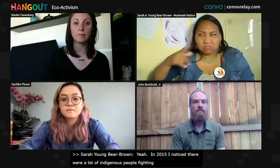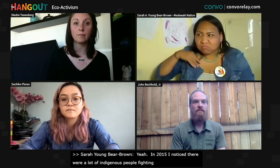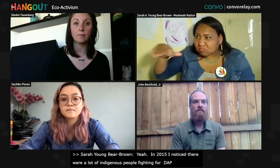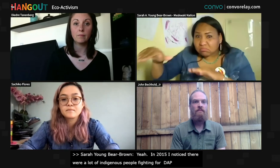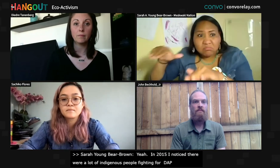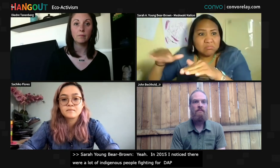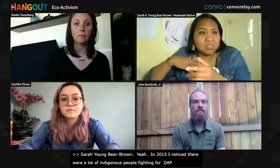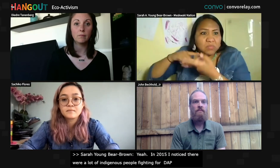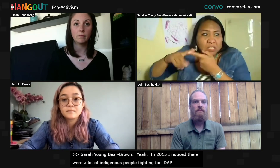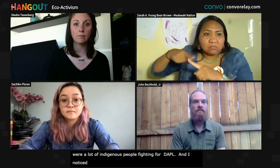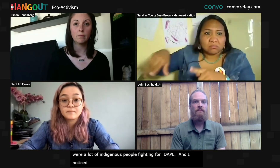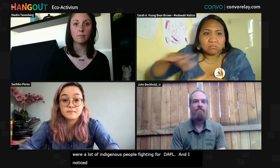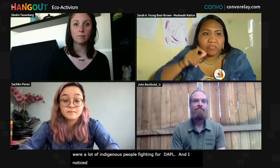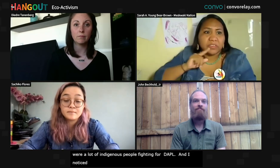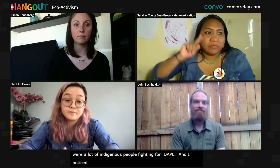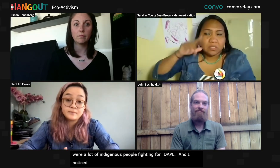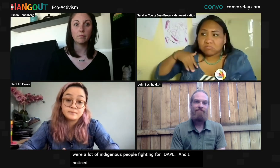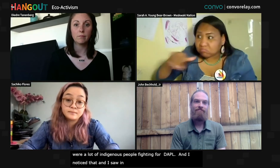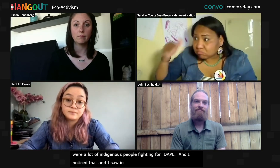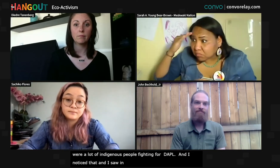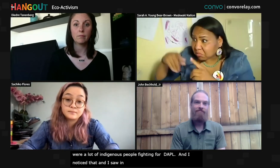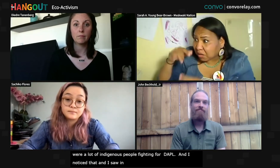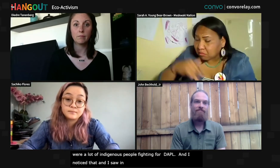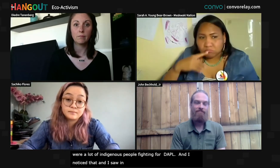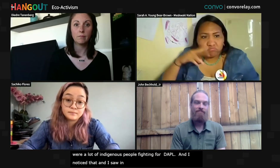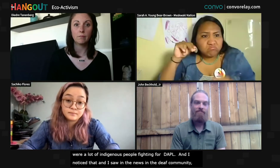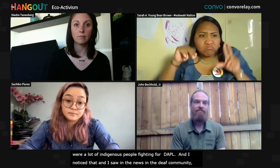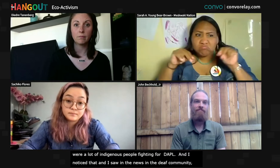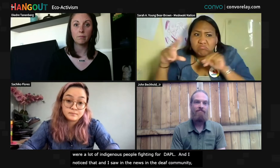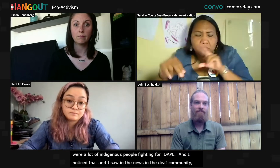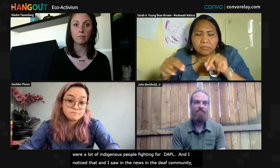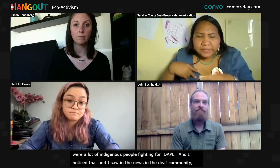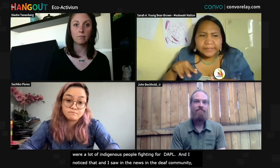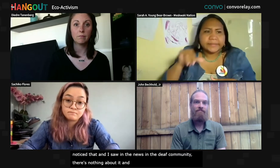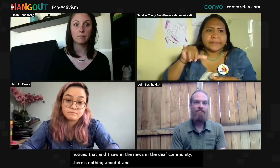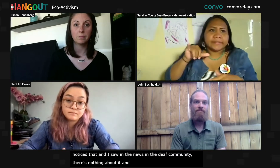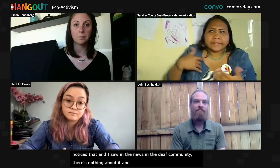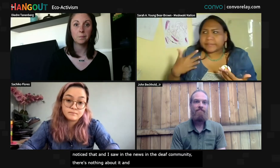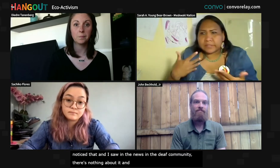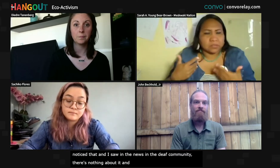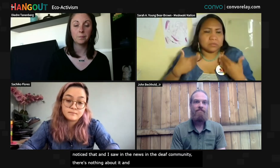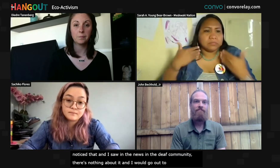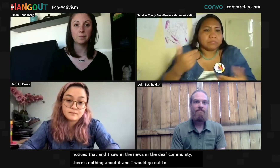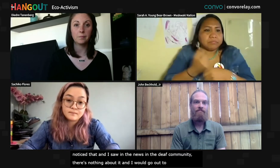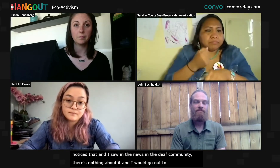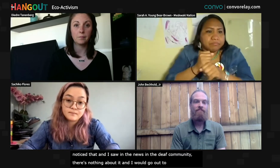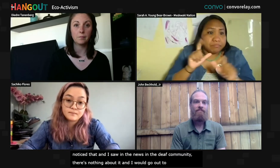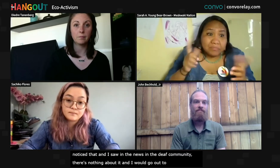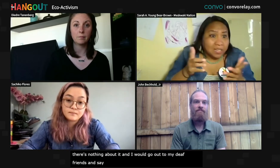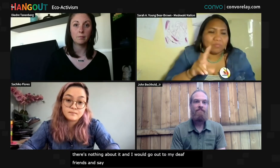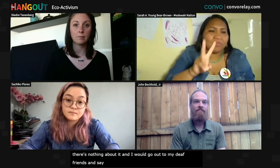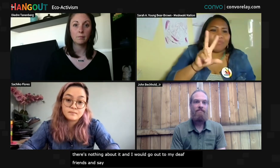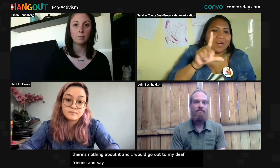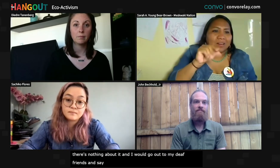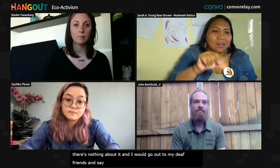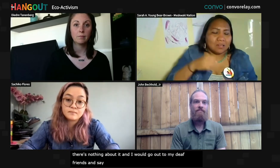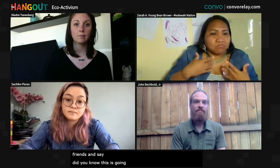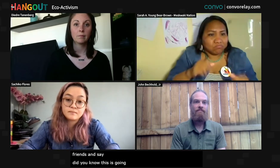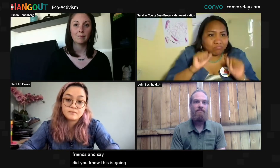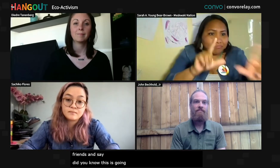news in the deaf community, there was nothing about it. And I'd go out to my friends who were deaf and I said, did you know about this? This is going on. And no one knew. So I decided to make